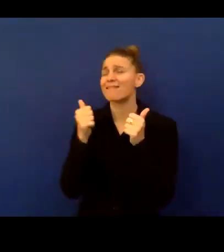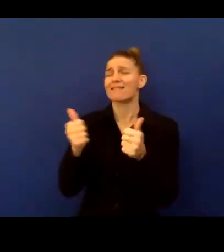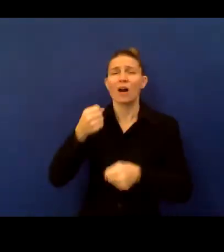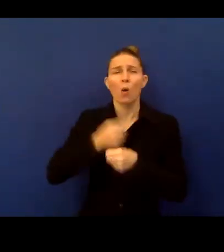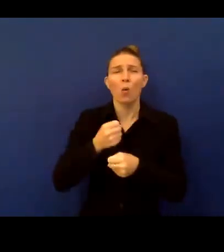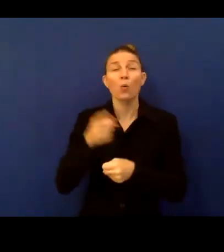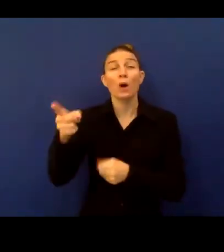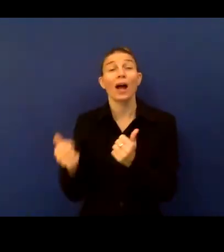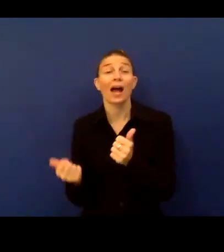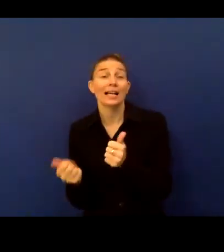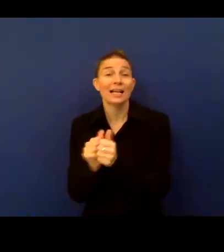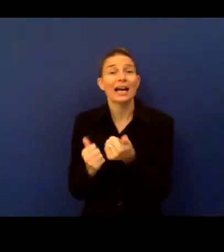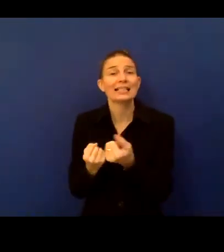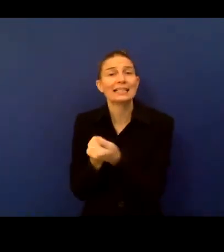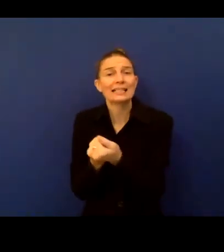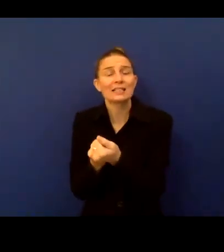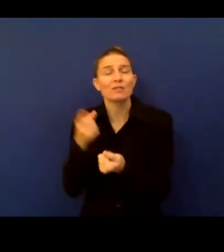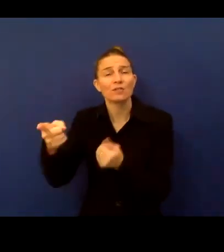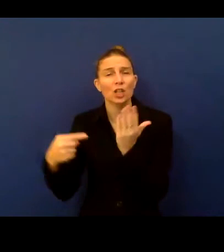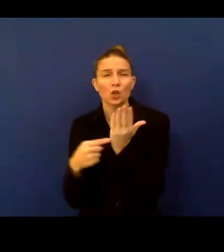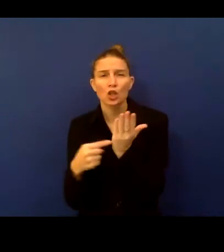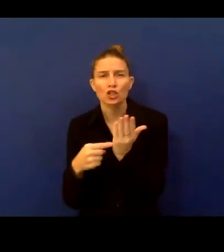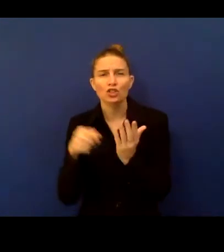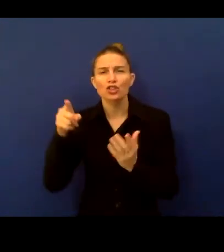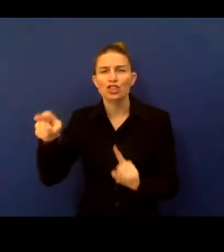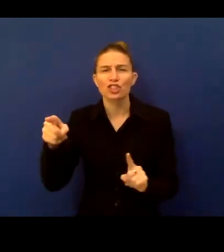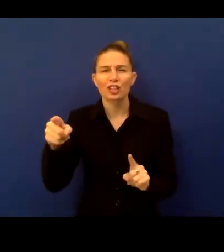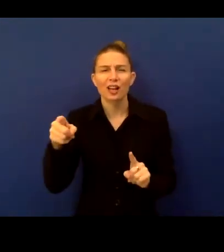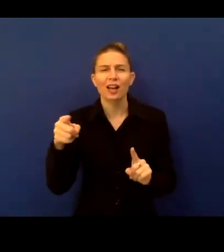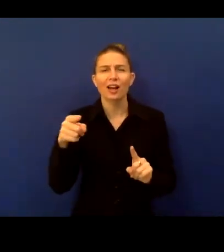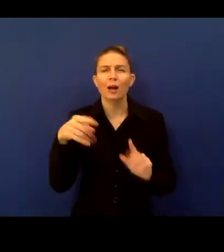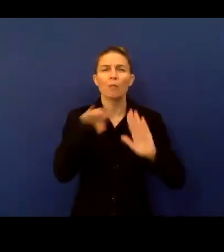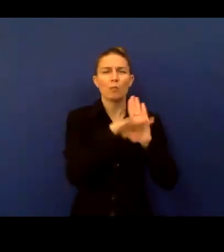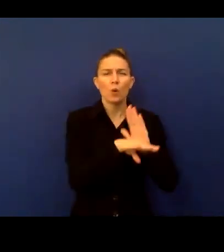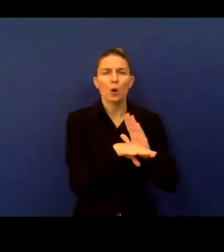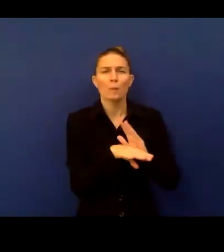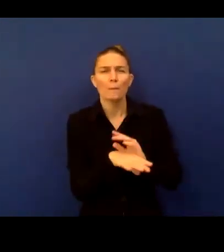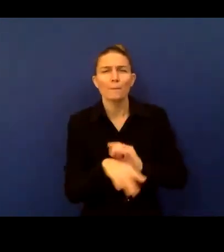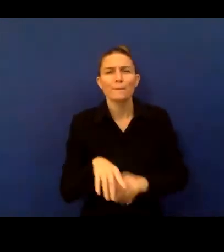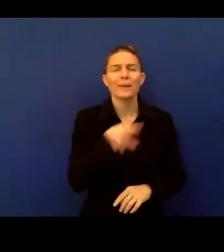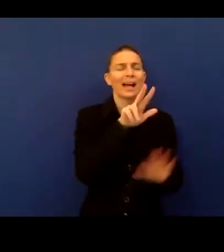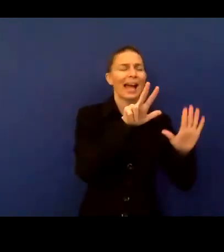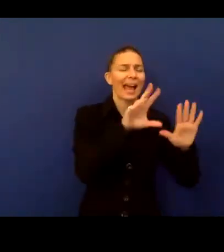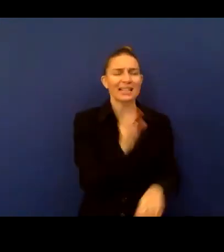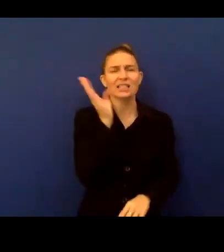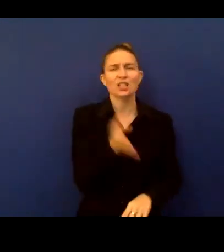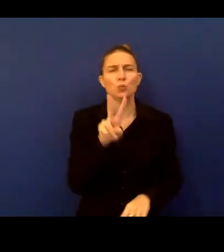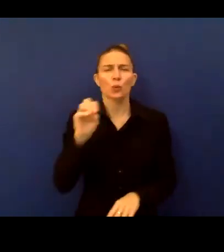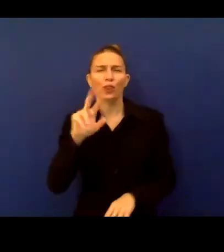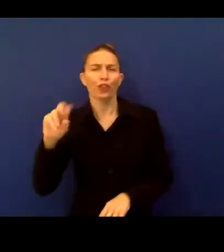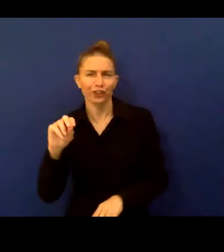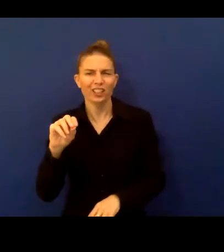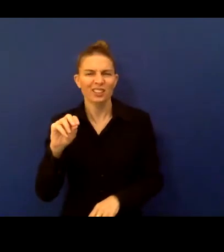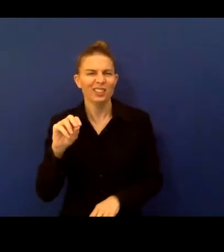technology, which are programmes AT2030 and at scale are delivering.